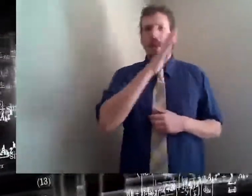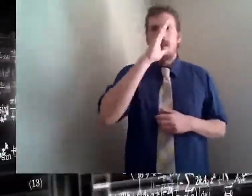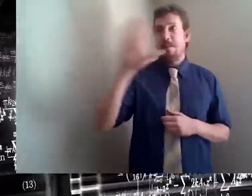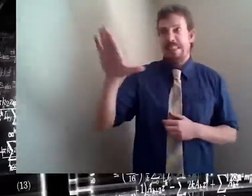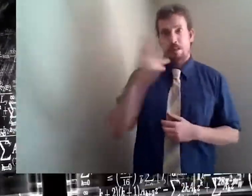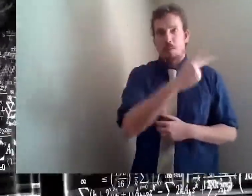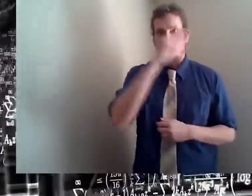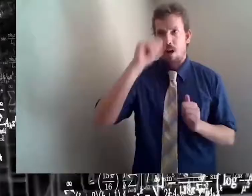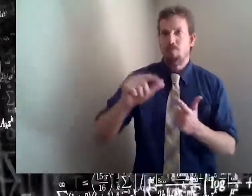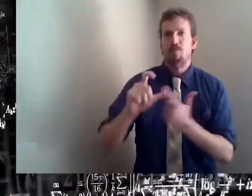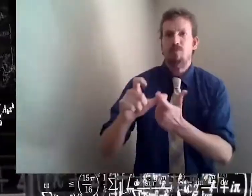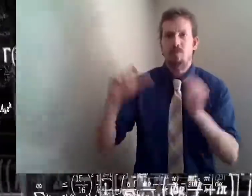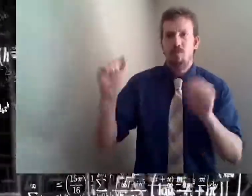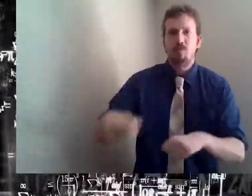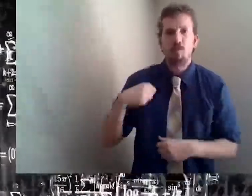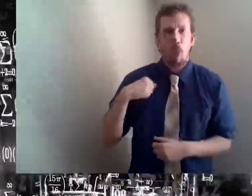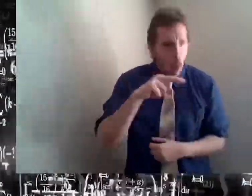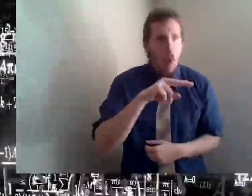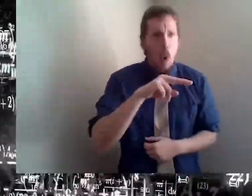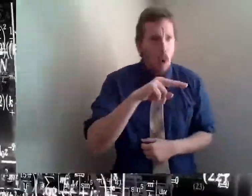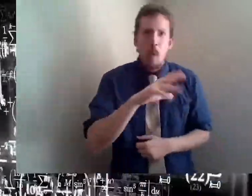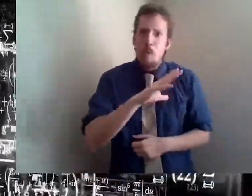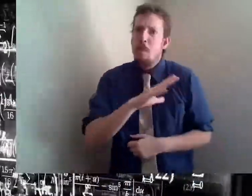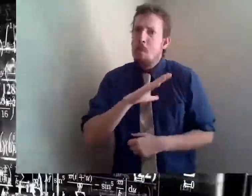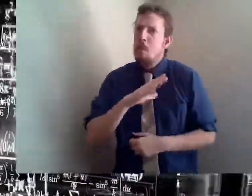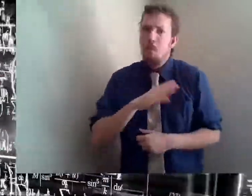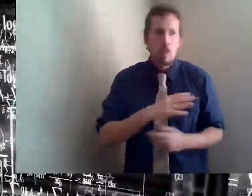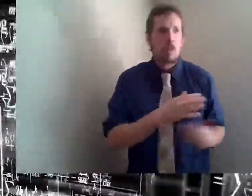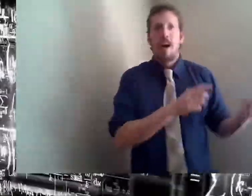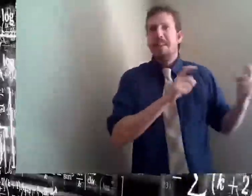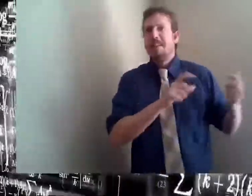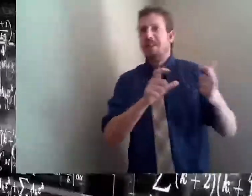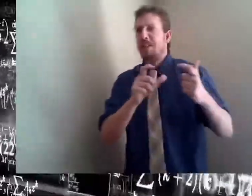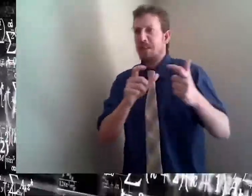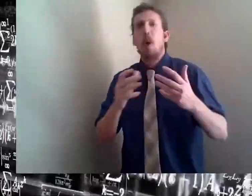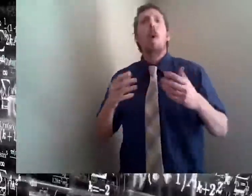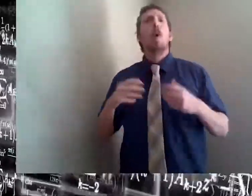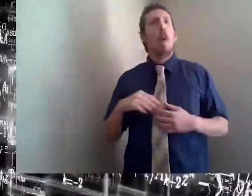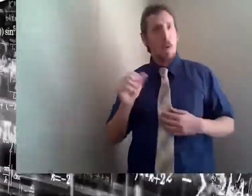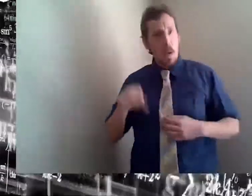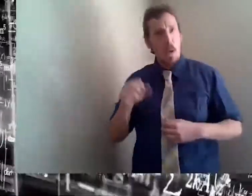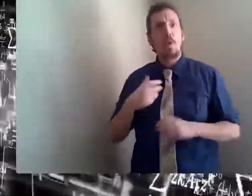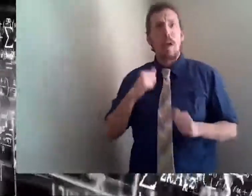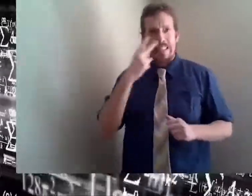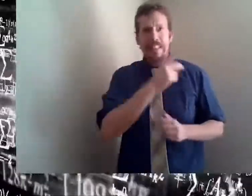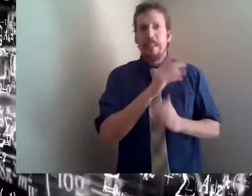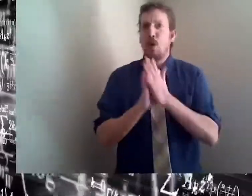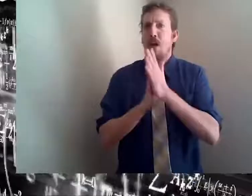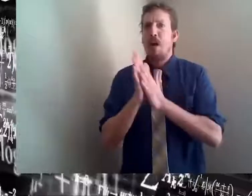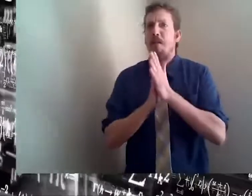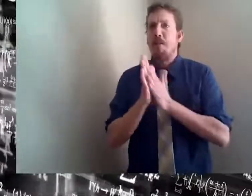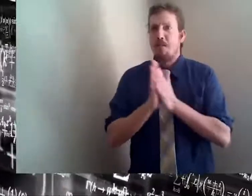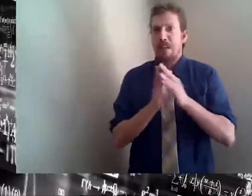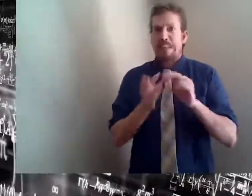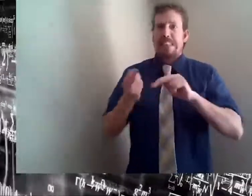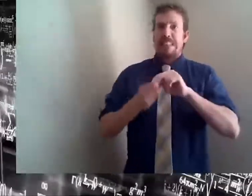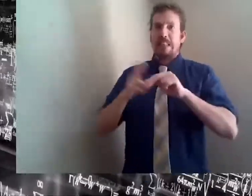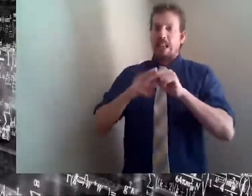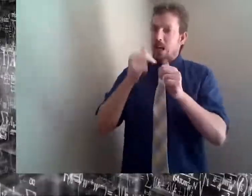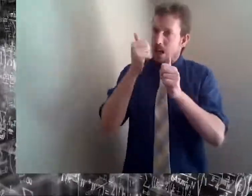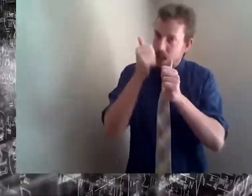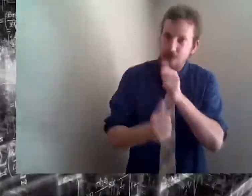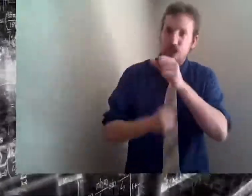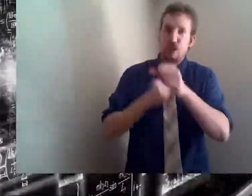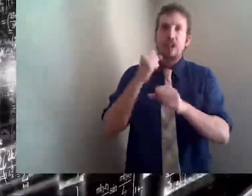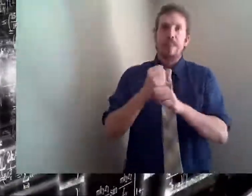These boys have really made this competition theirs. I was told that they could run, so I said, hey, let's see it. So sure enough,